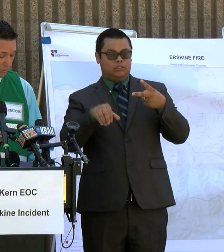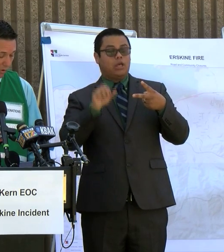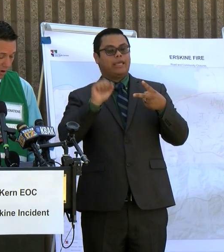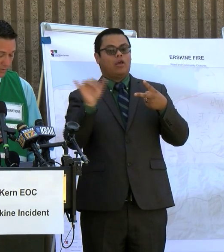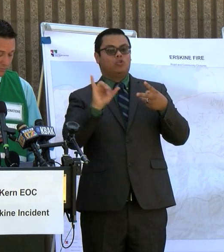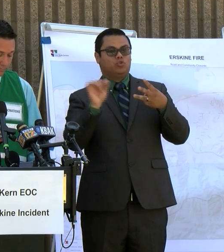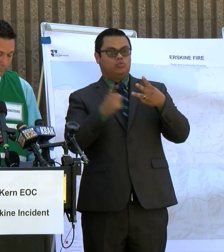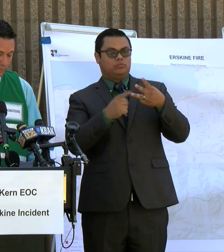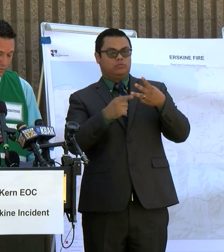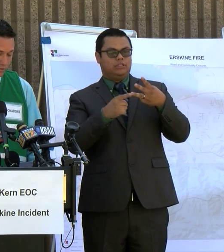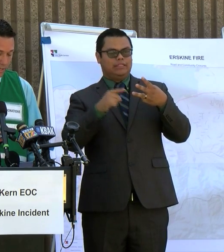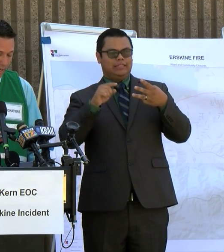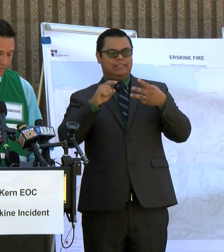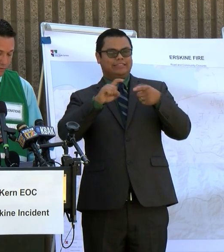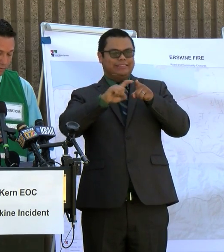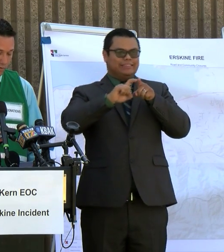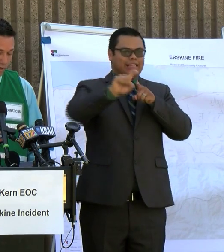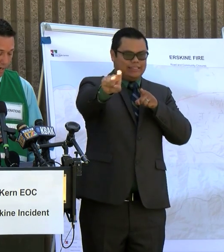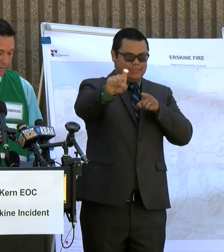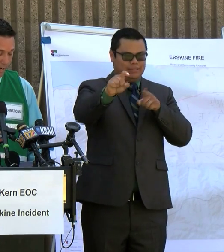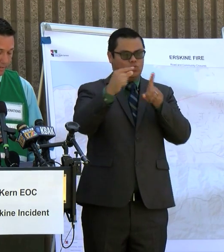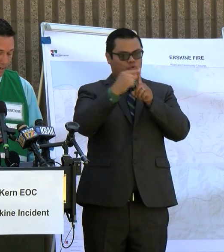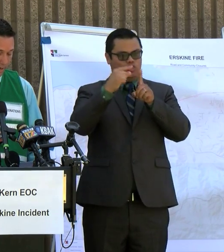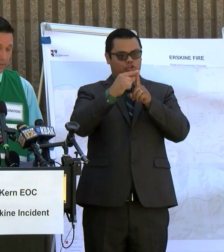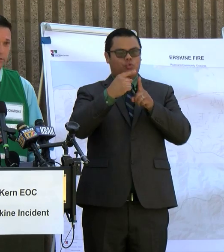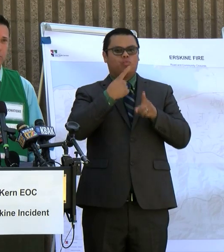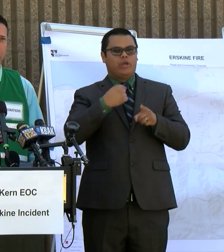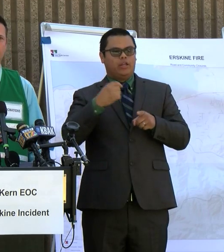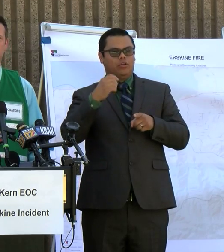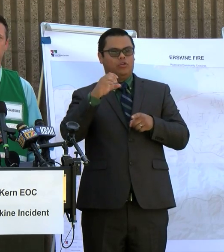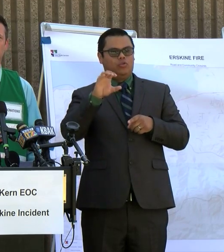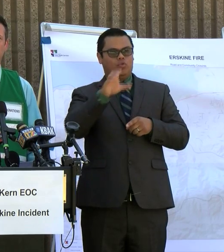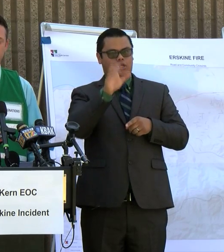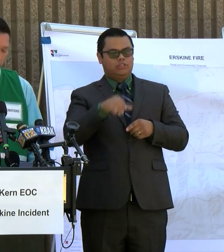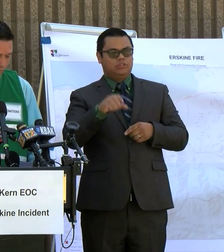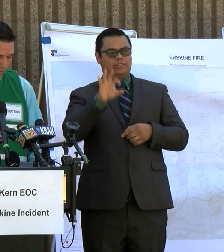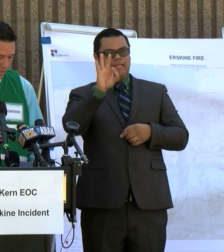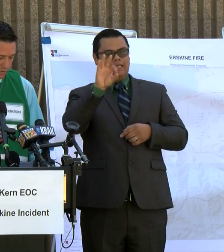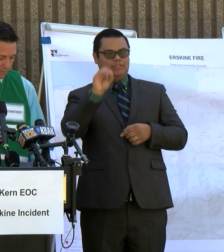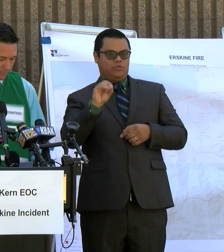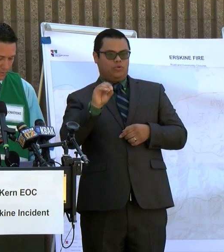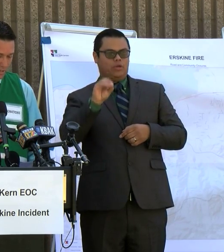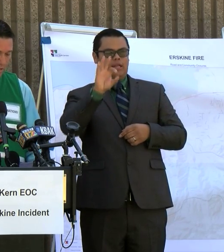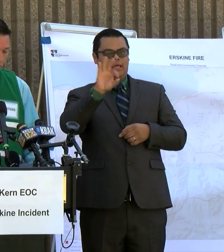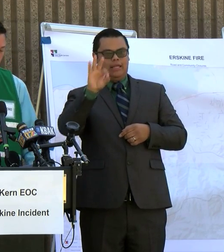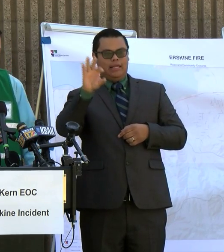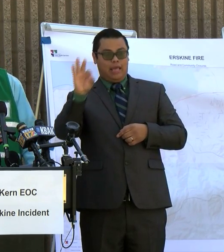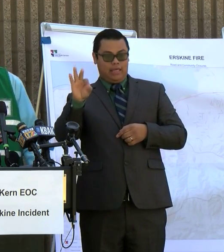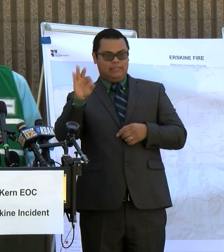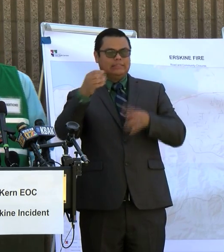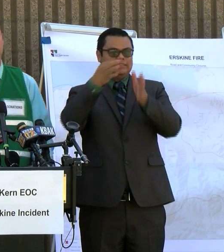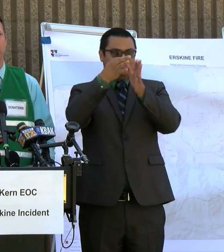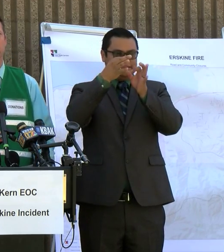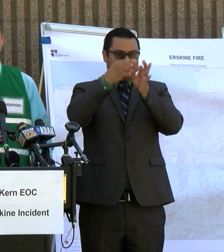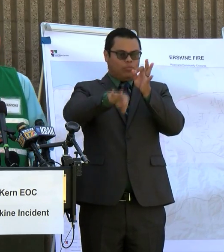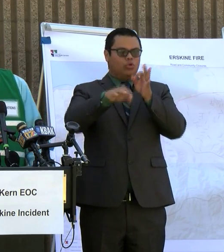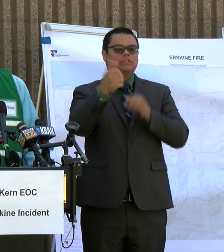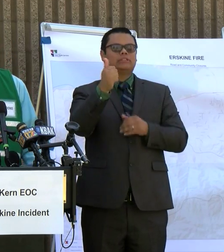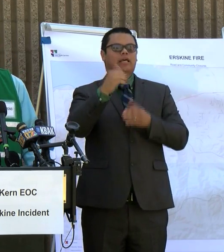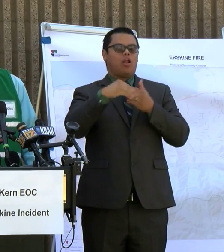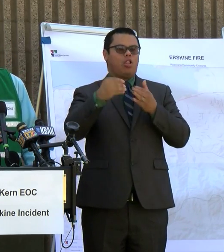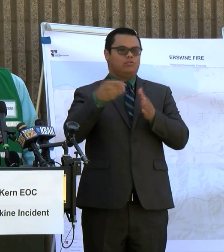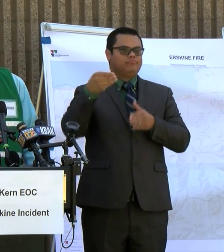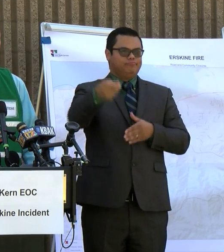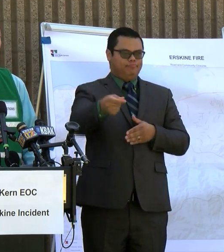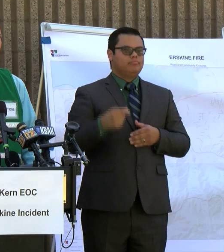word Red Cross to 90999 to make a simple $10 donation. The other county-sponsored